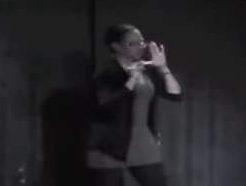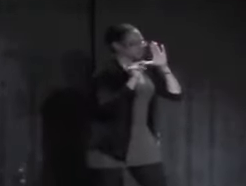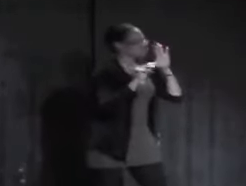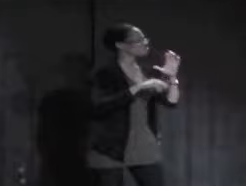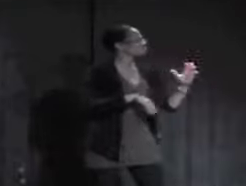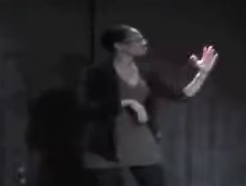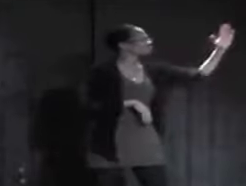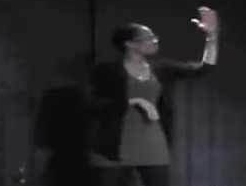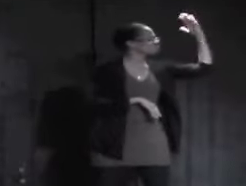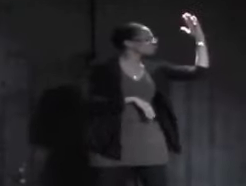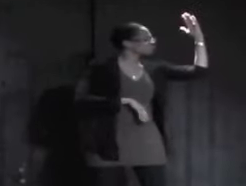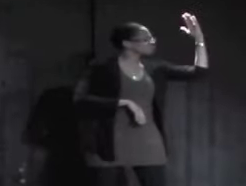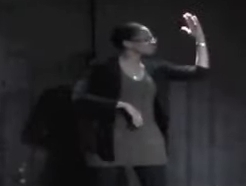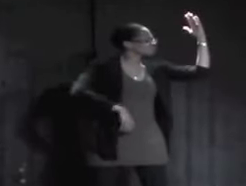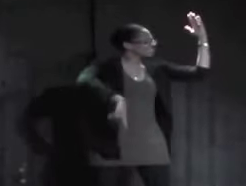But does he scream this time? No.